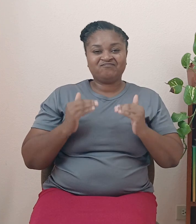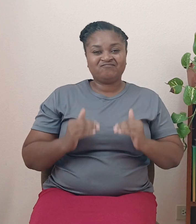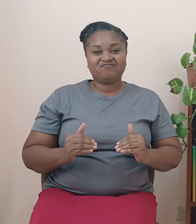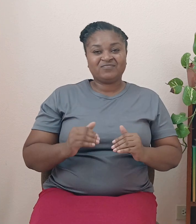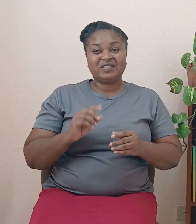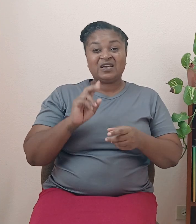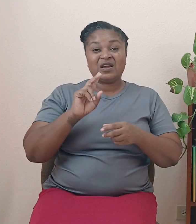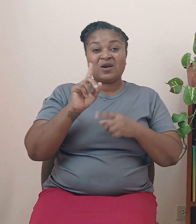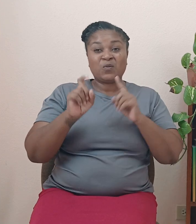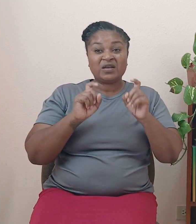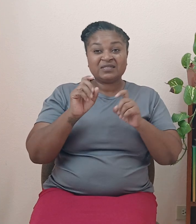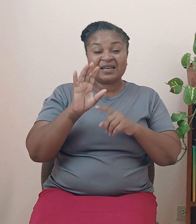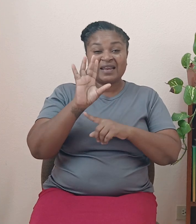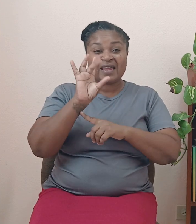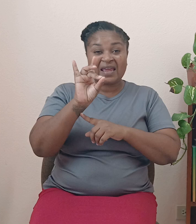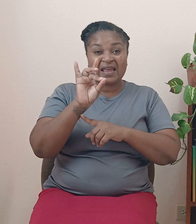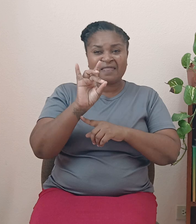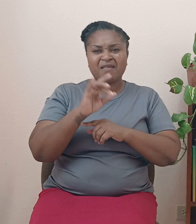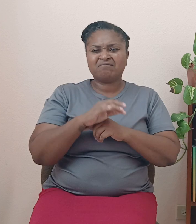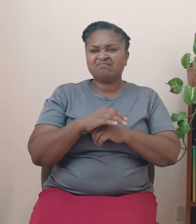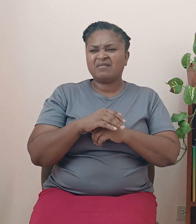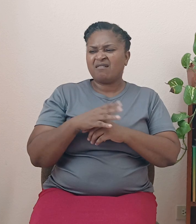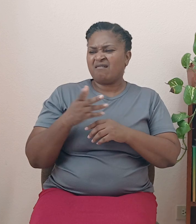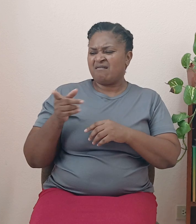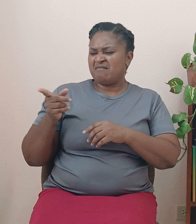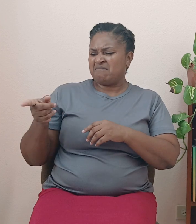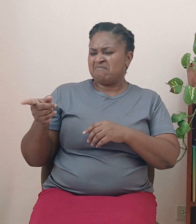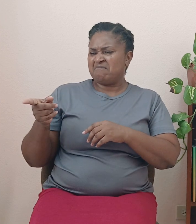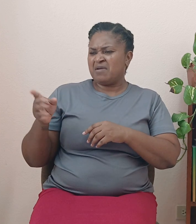What was Boaz growing in his field?